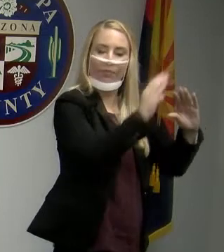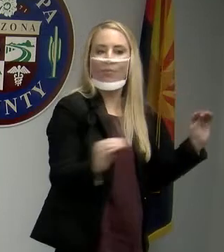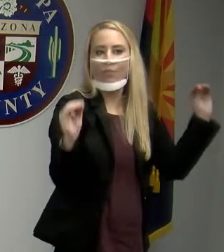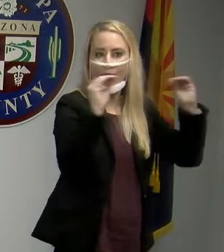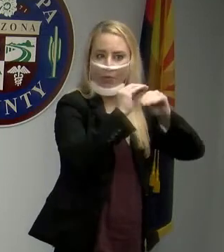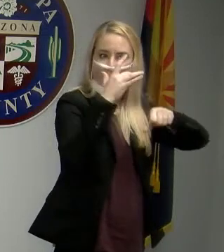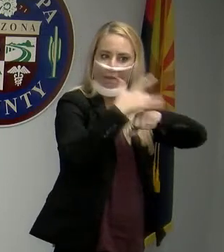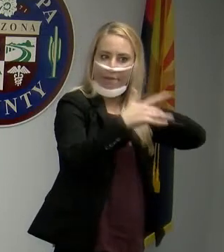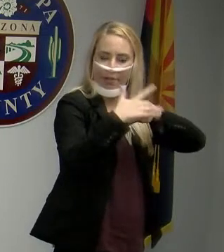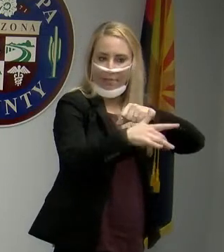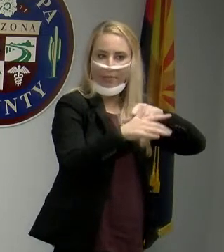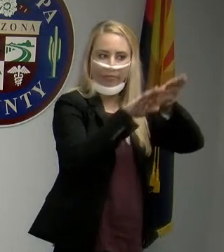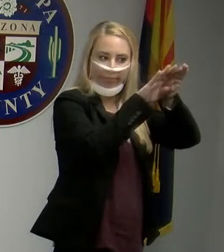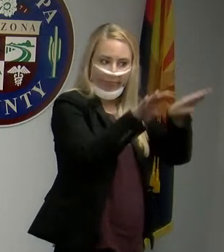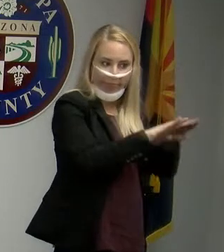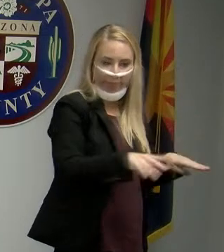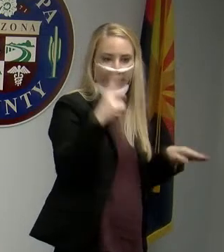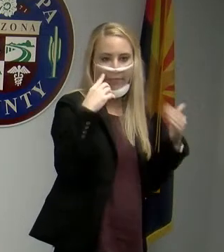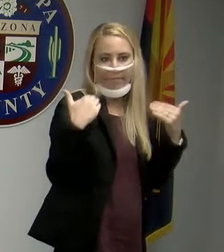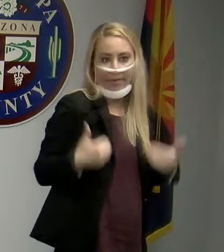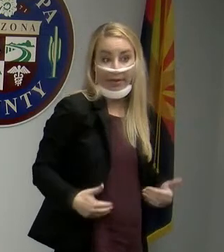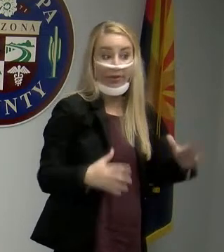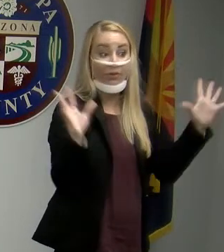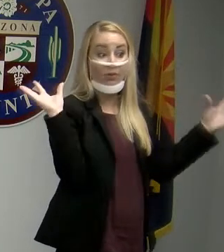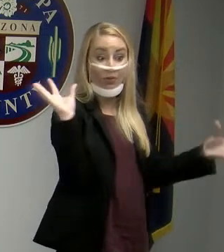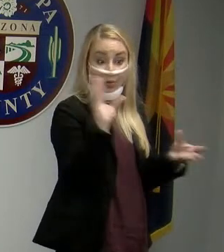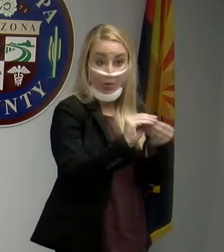to a capacity of 294.